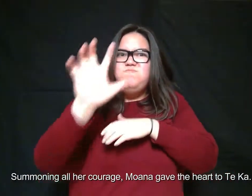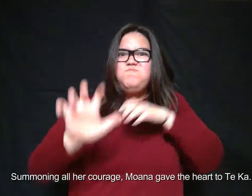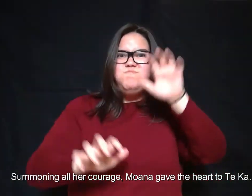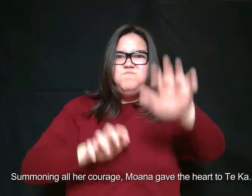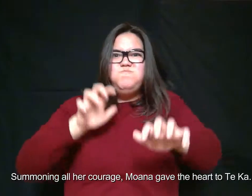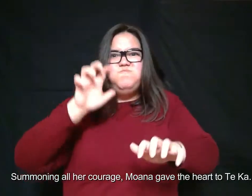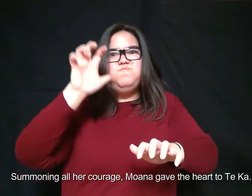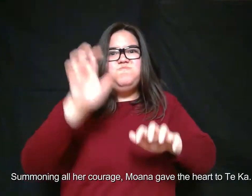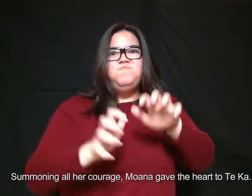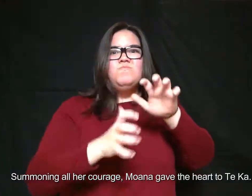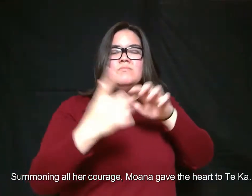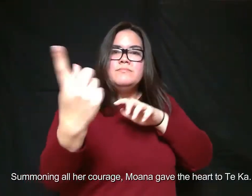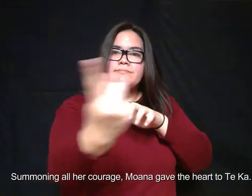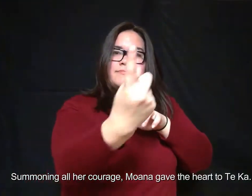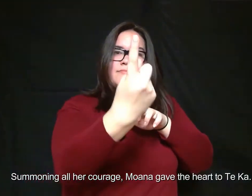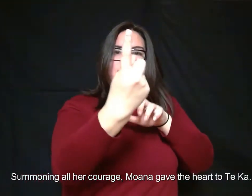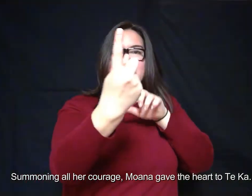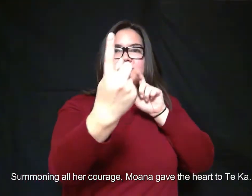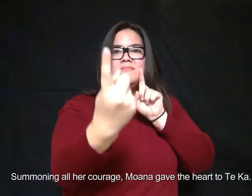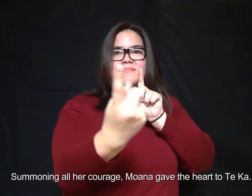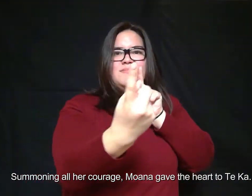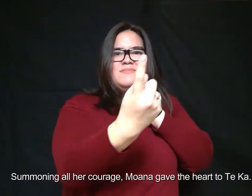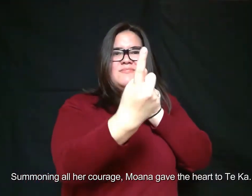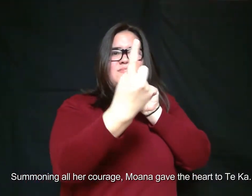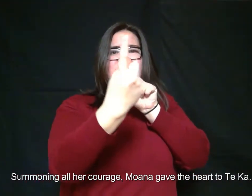And Tika remembered who she was meant to be.